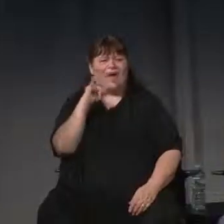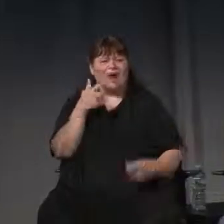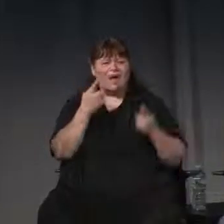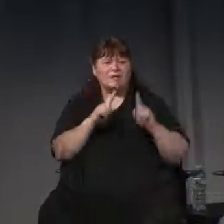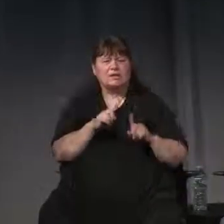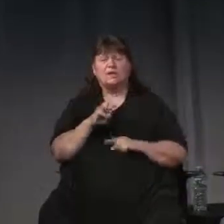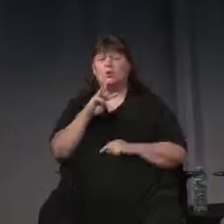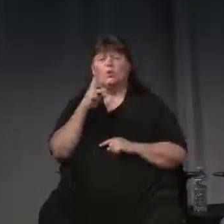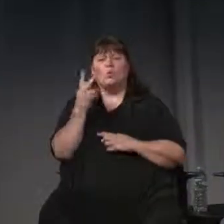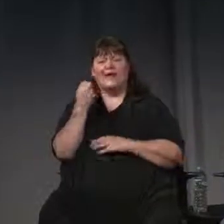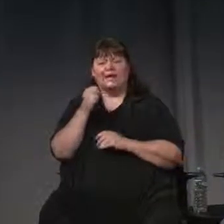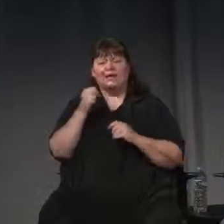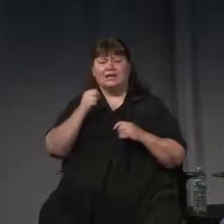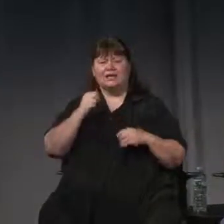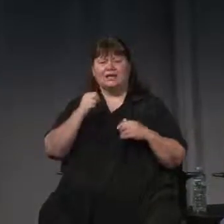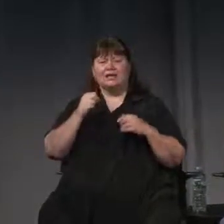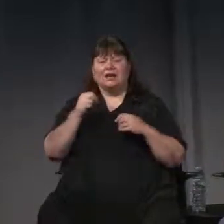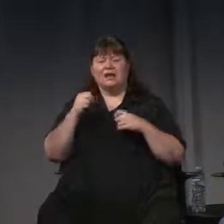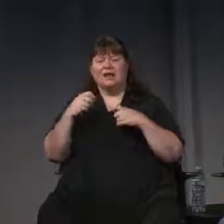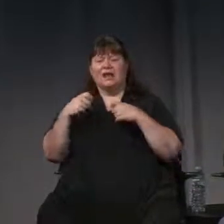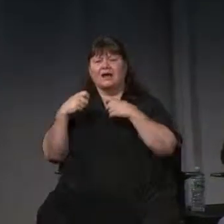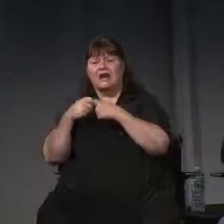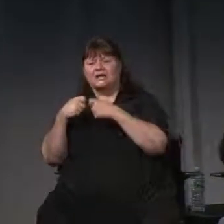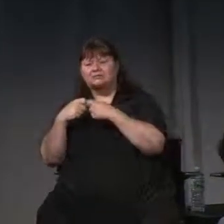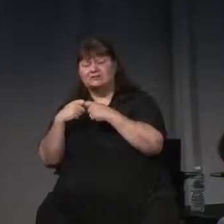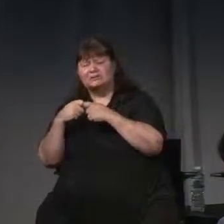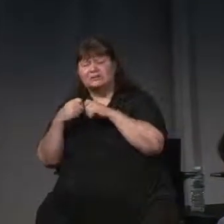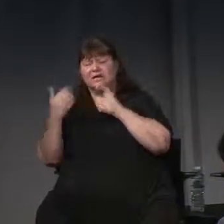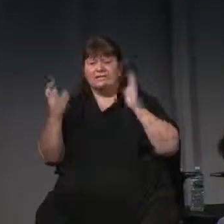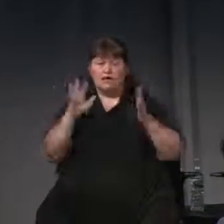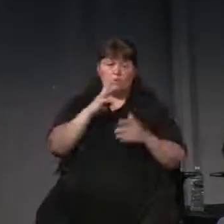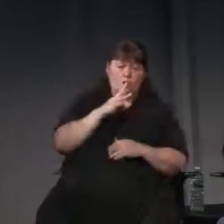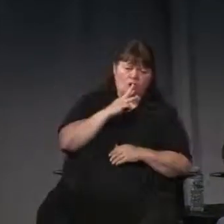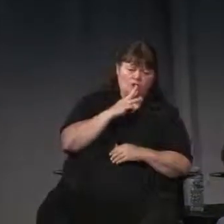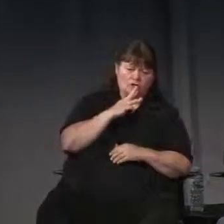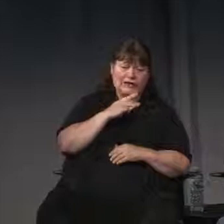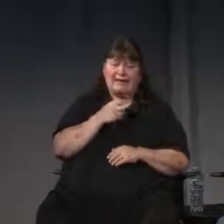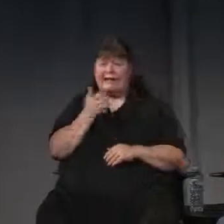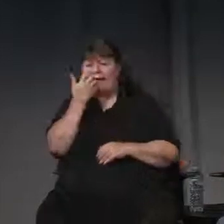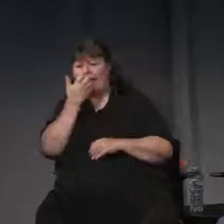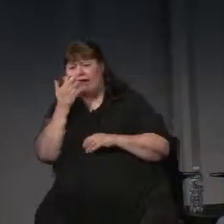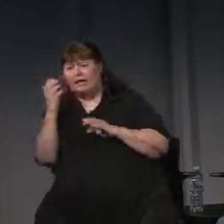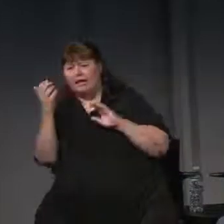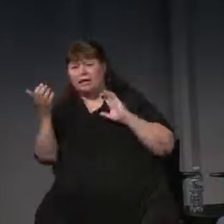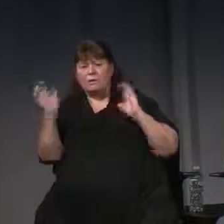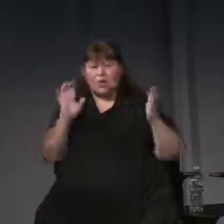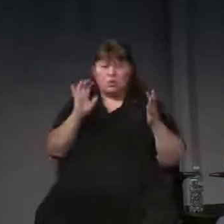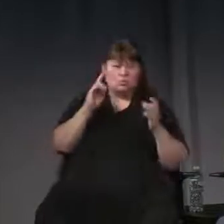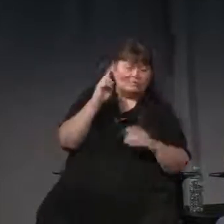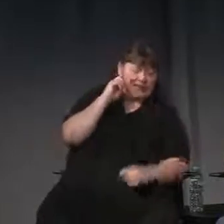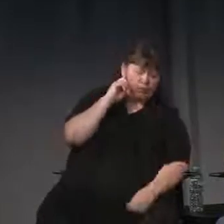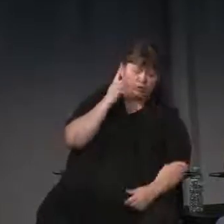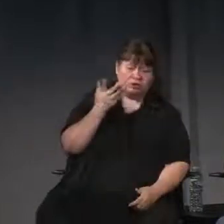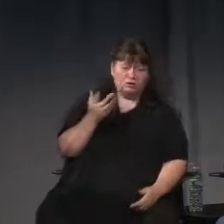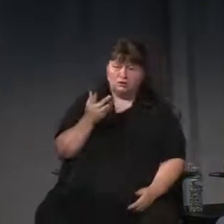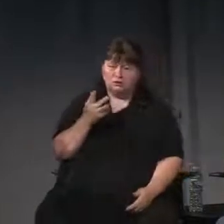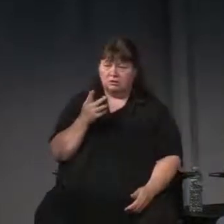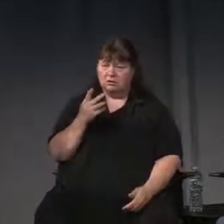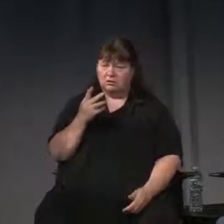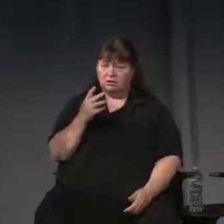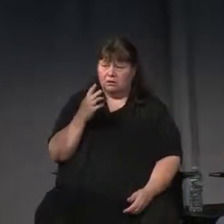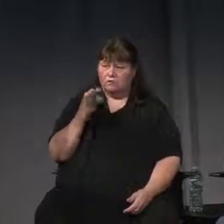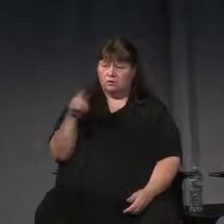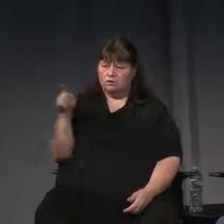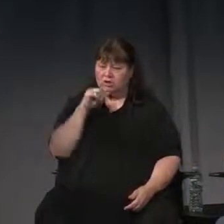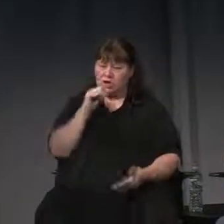that electricity is analogized to water? When is it that heat is analogized to sound, et cetera, right? So these are not kind